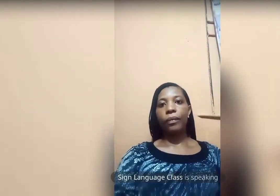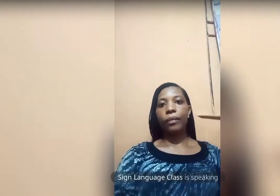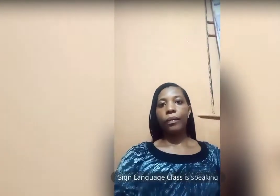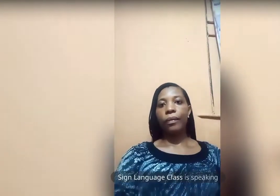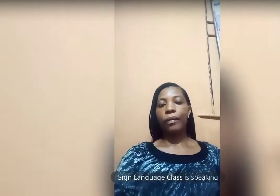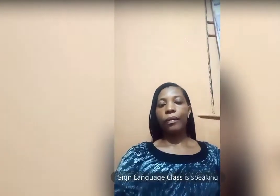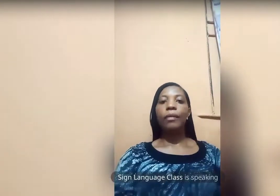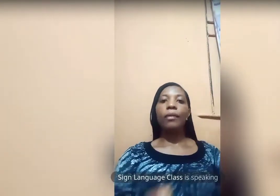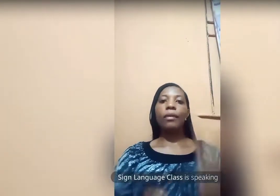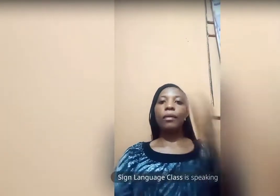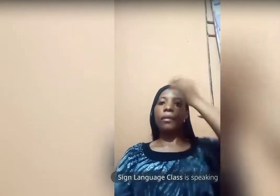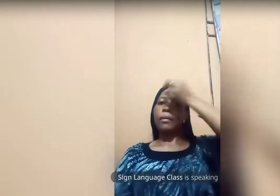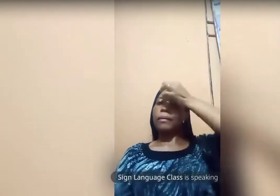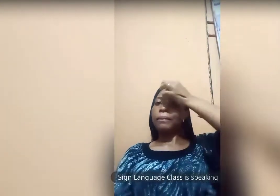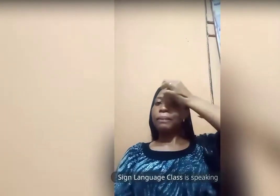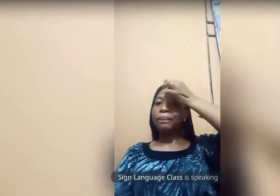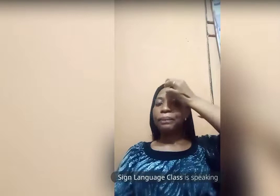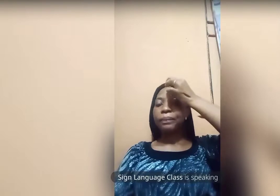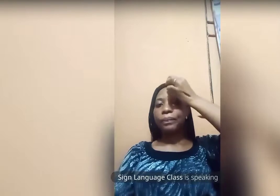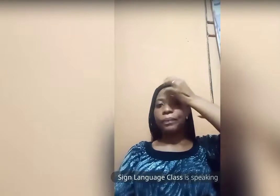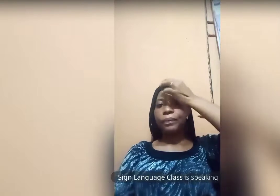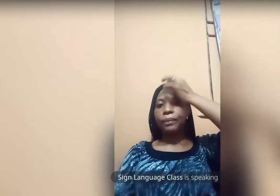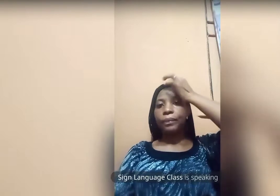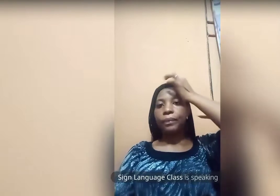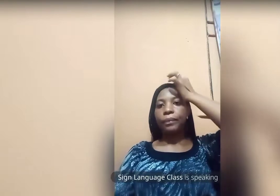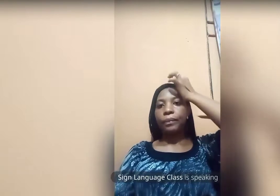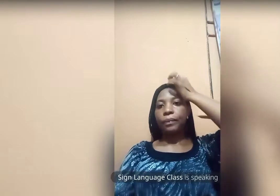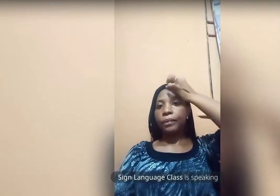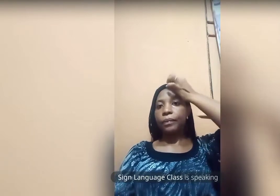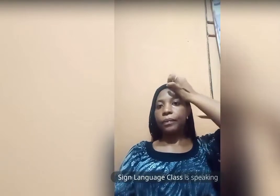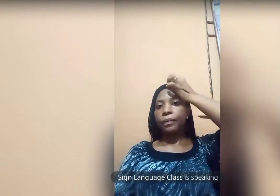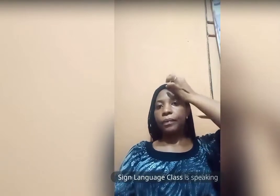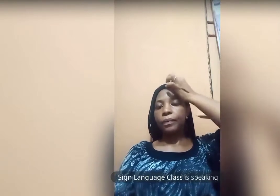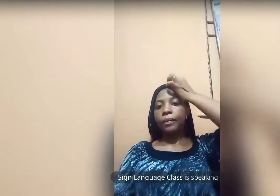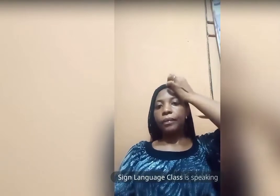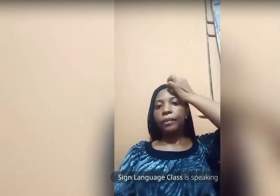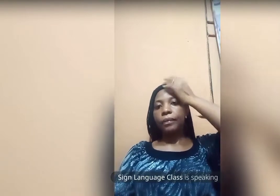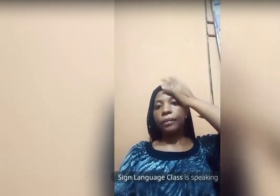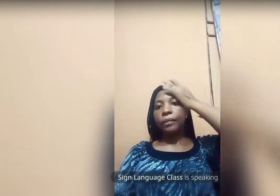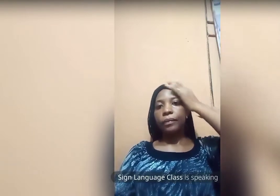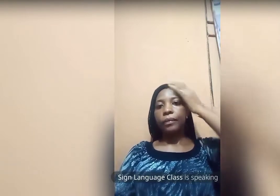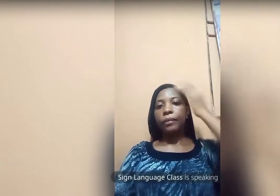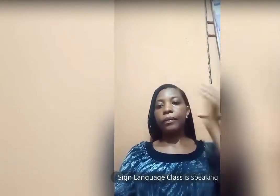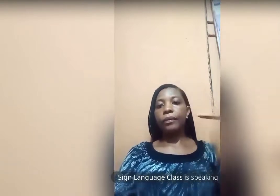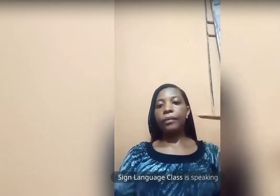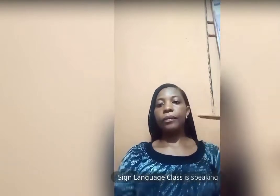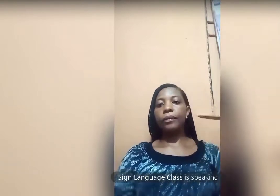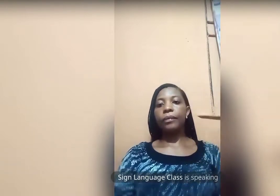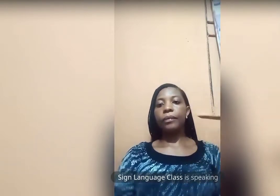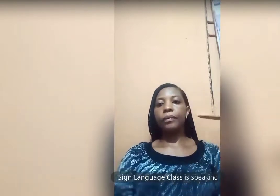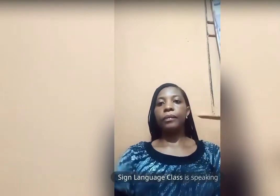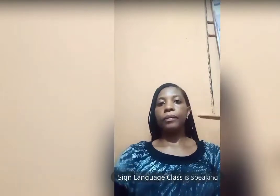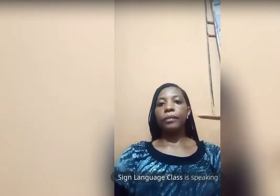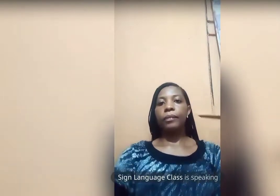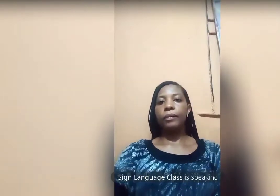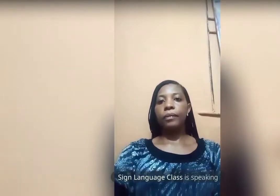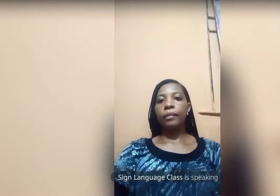you use the name of your name, the name you gave us when you were registering, as your name on Telegram, so we don't get